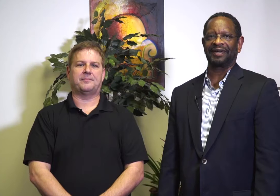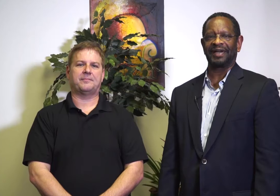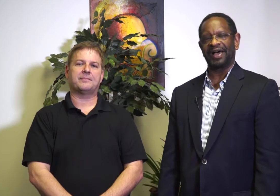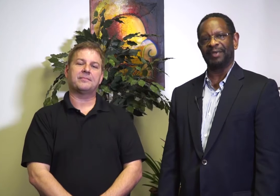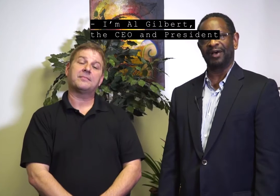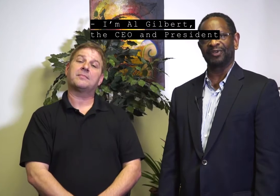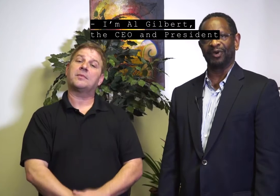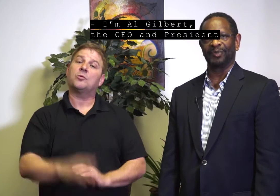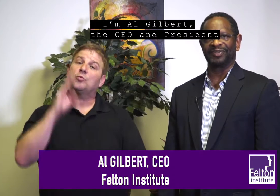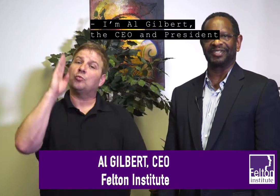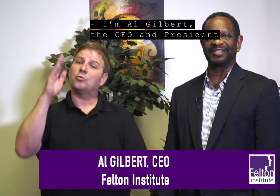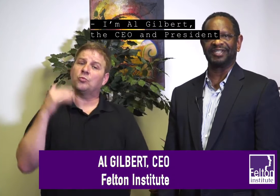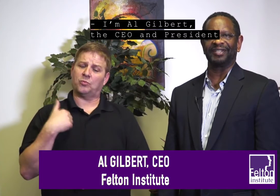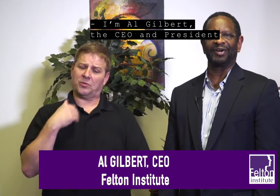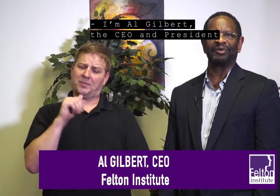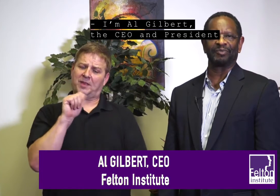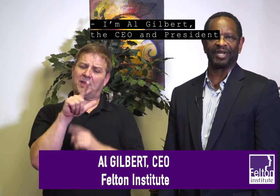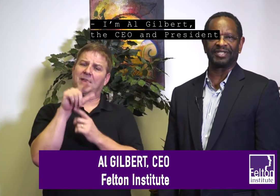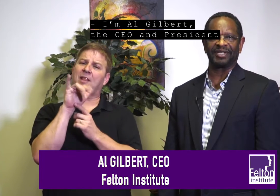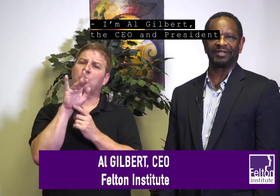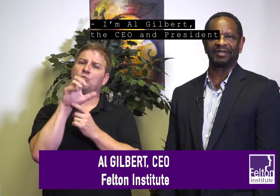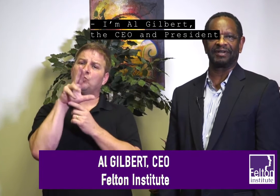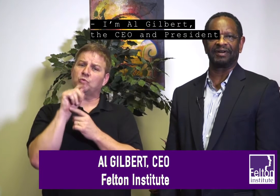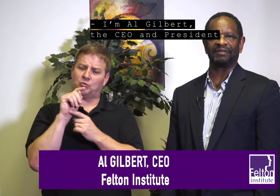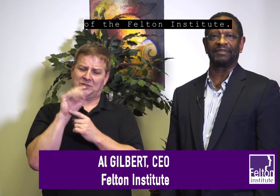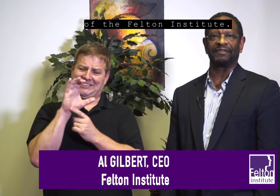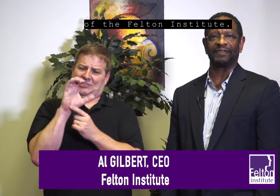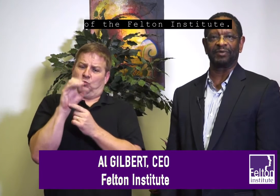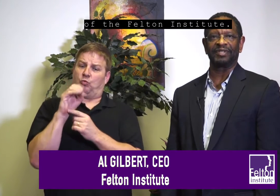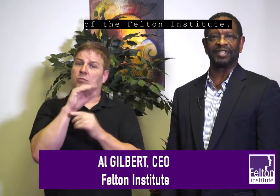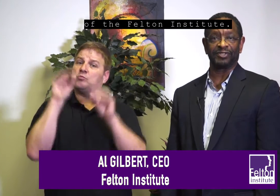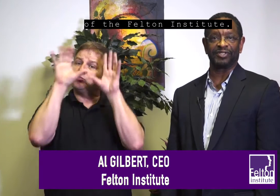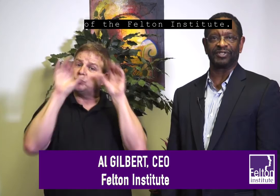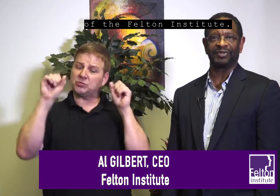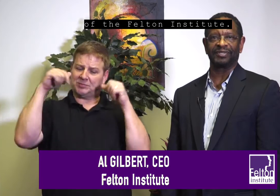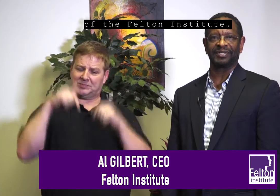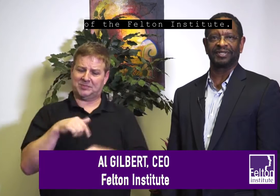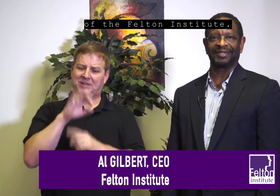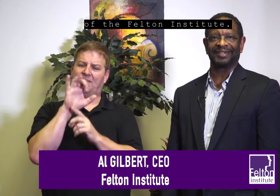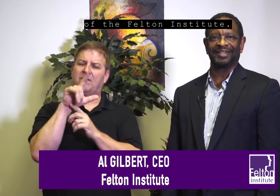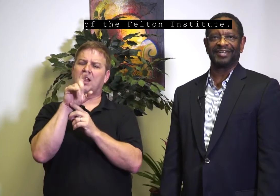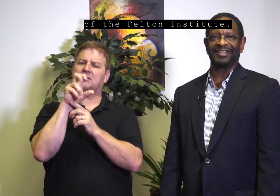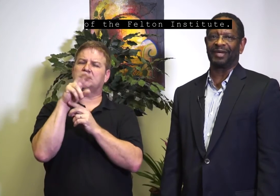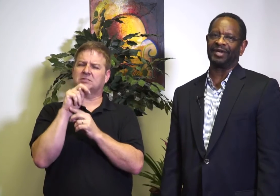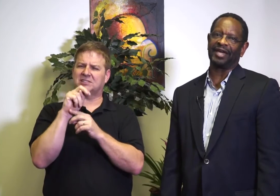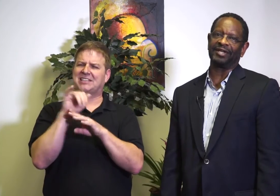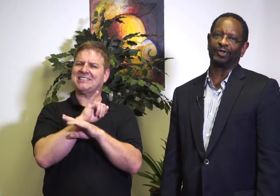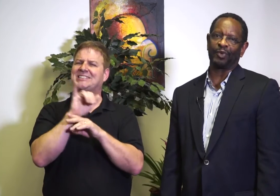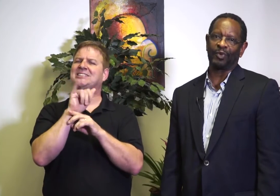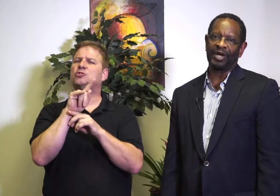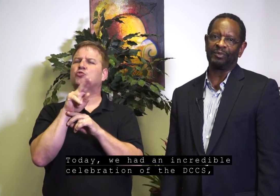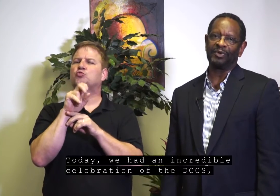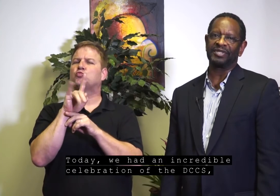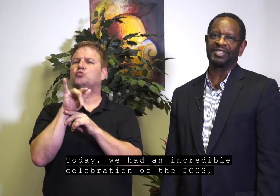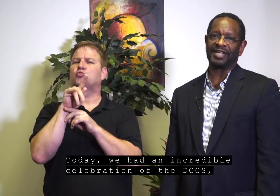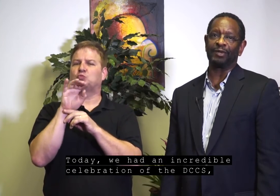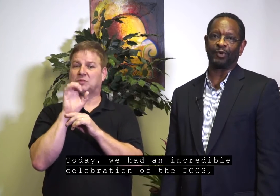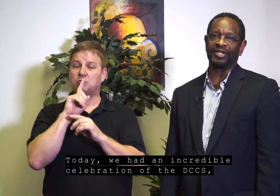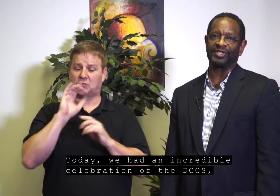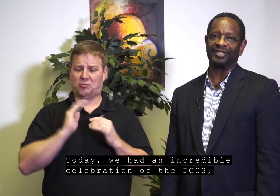I'm Al Gilbert, the CEO and President of the Felton Institute. Today we had an incredible celebration